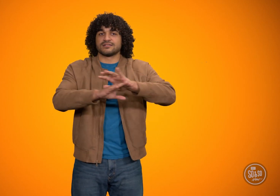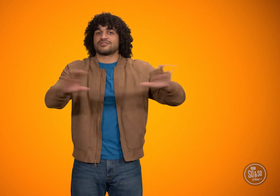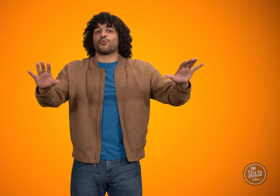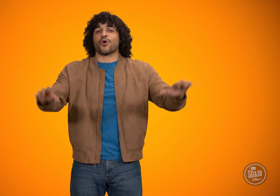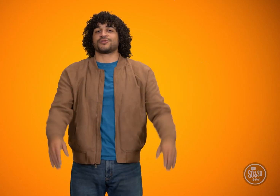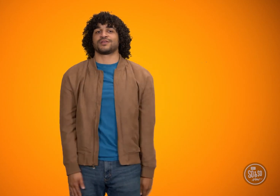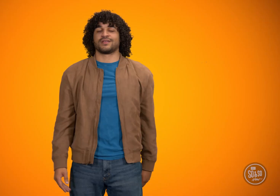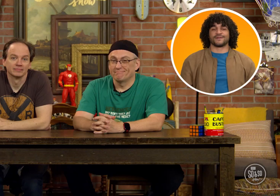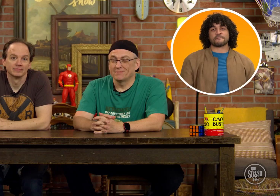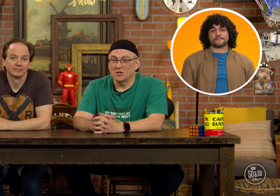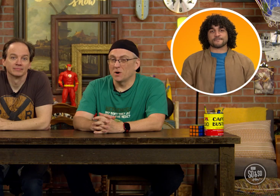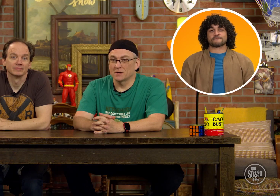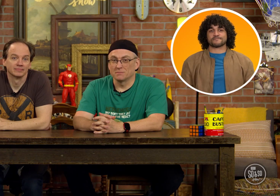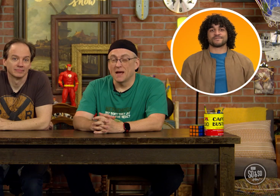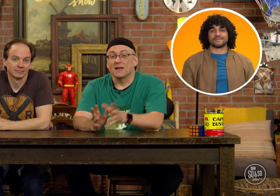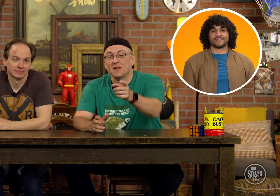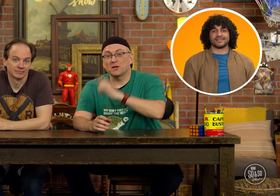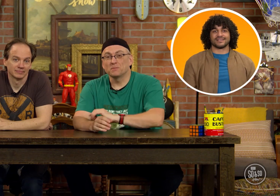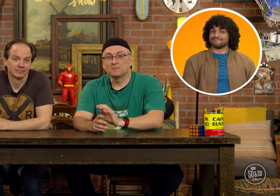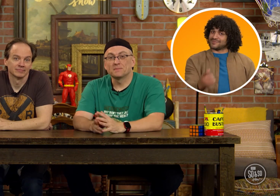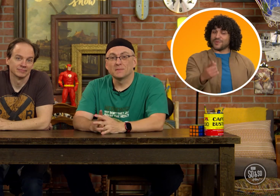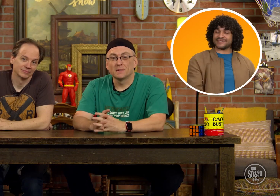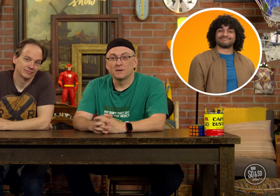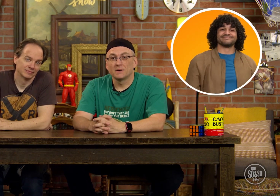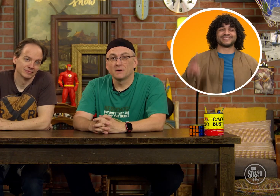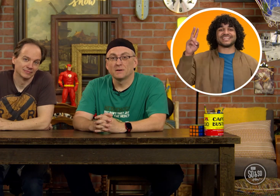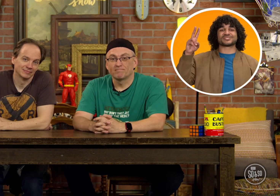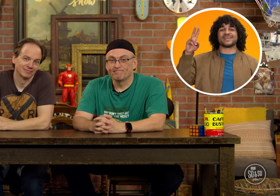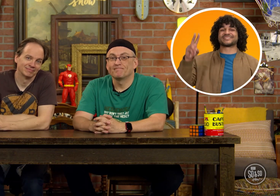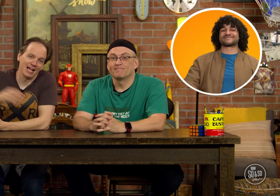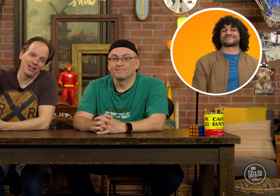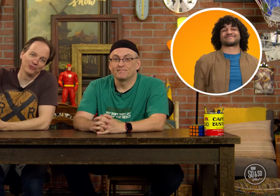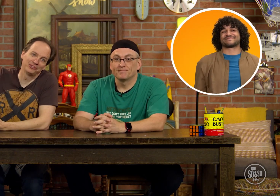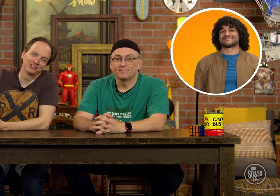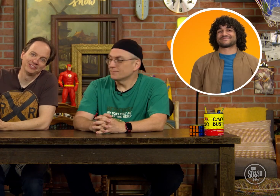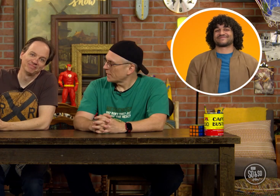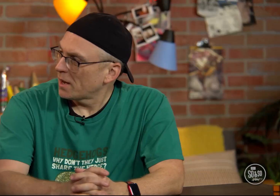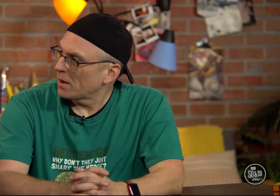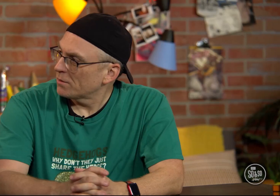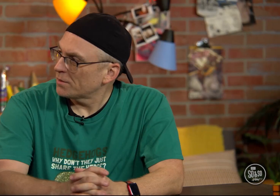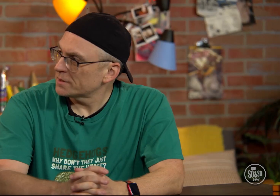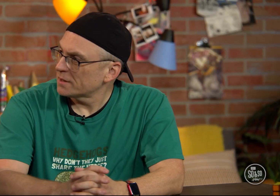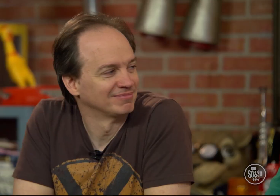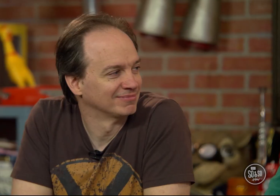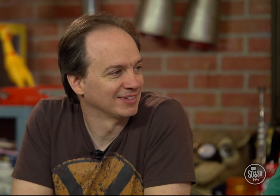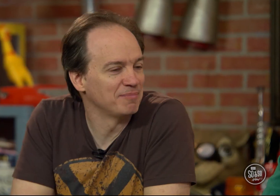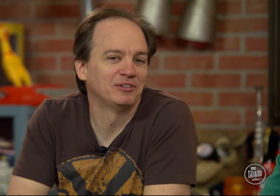to the world so awesome hey thank you you bet see you next week adios what was that that means